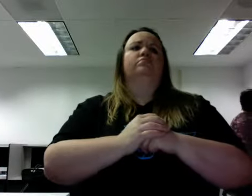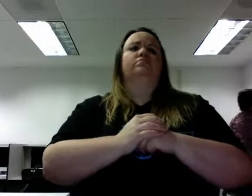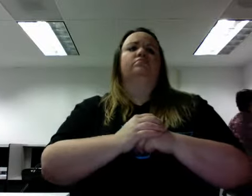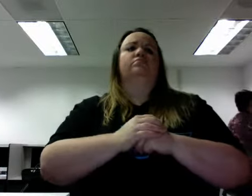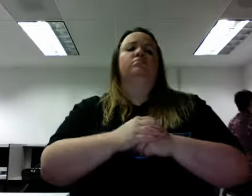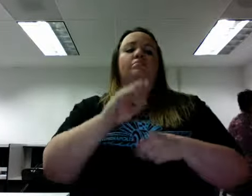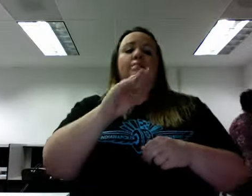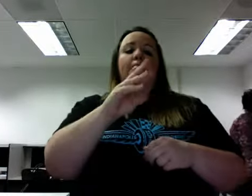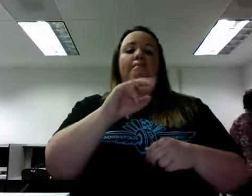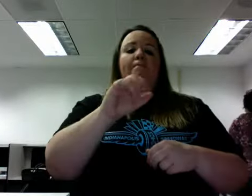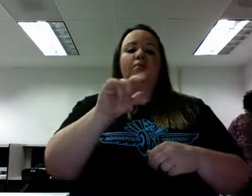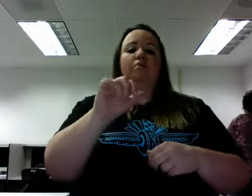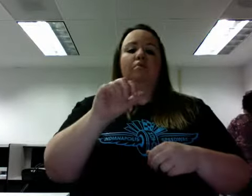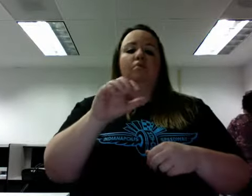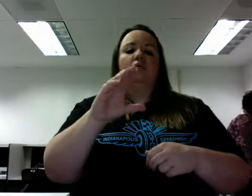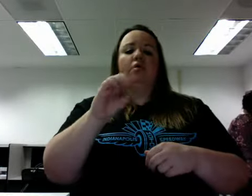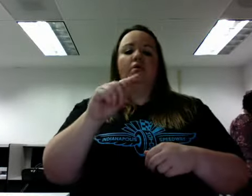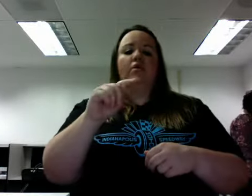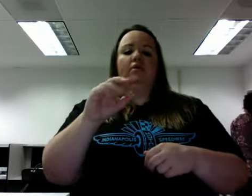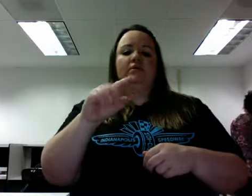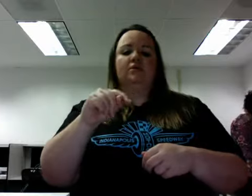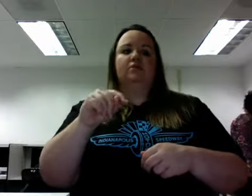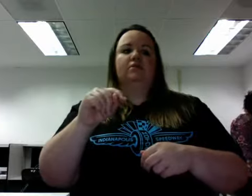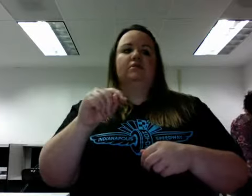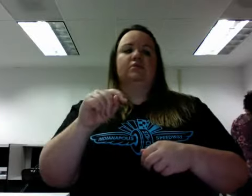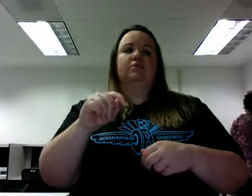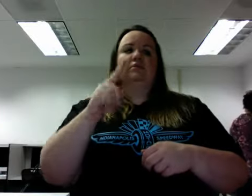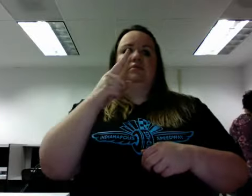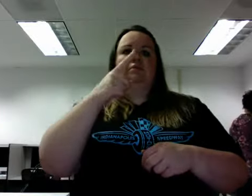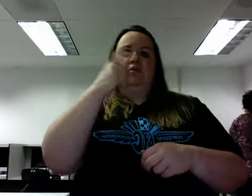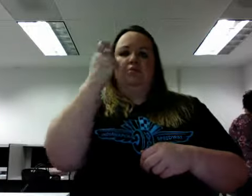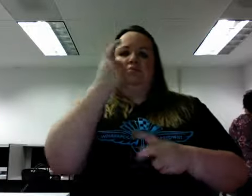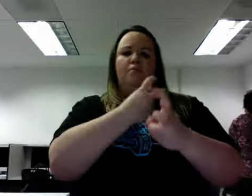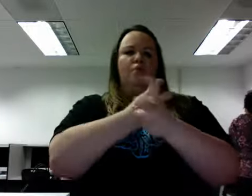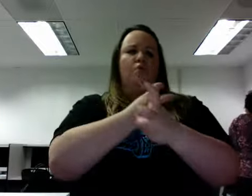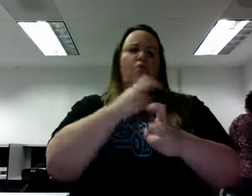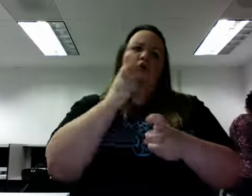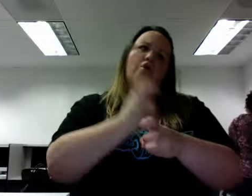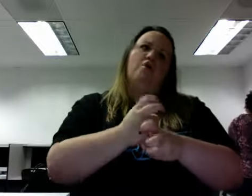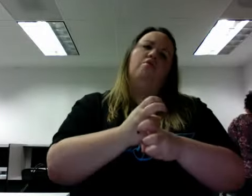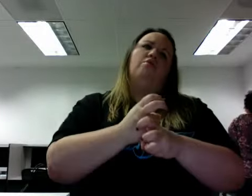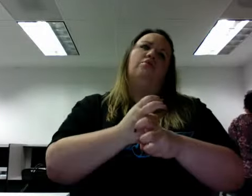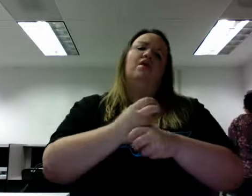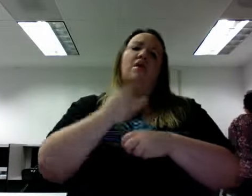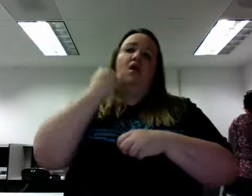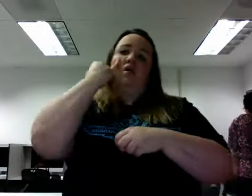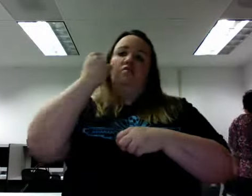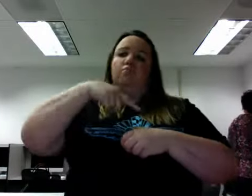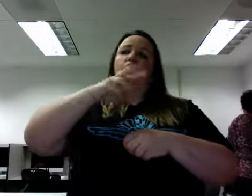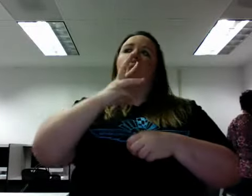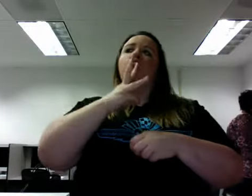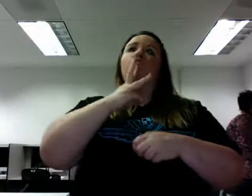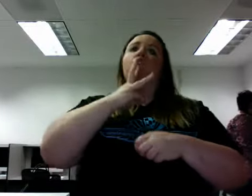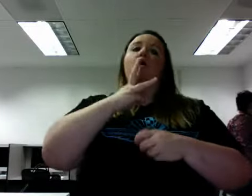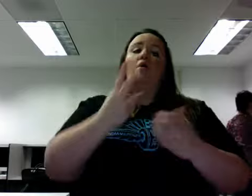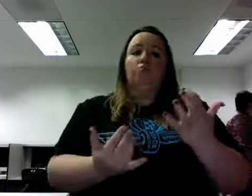them, and your bones are so hard because of the mineral content also. Guys and girls, if we took a bone and we boiled it or leached